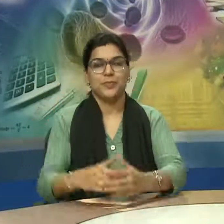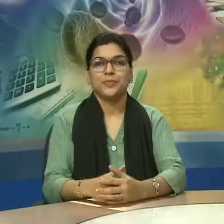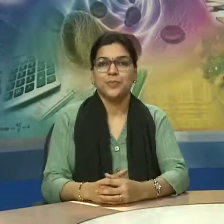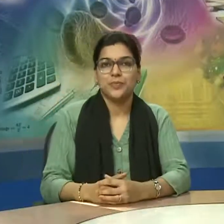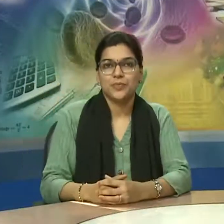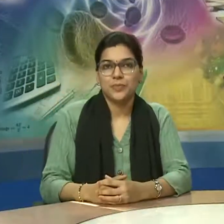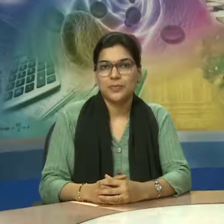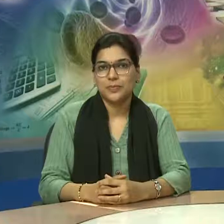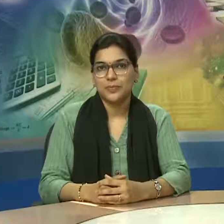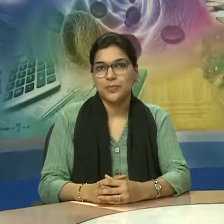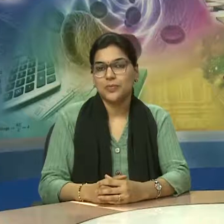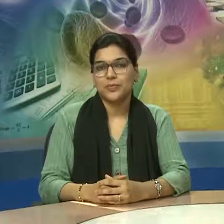portrait,